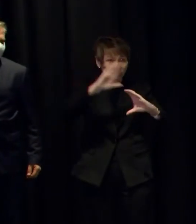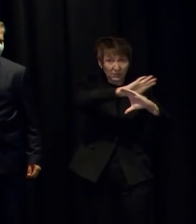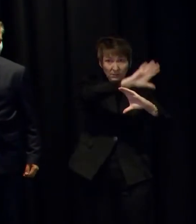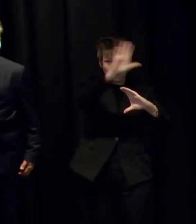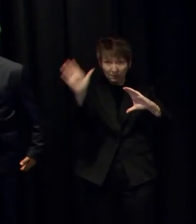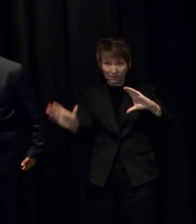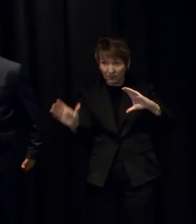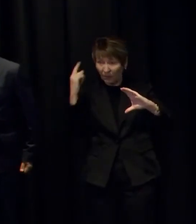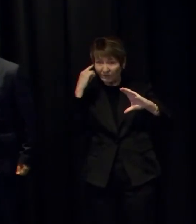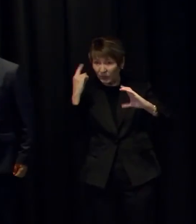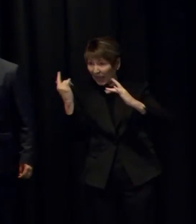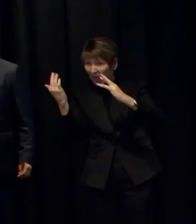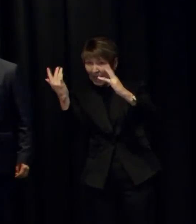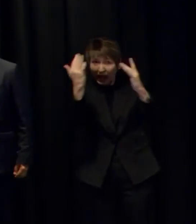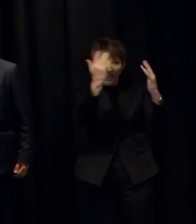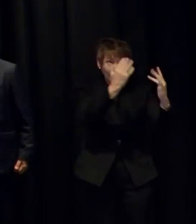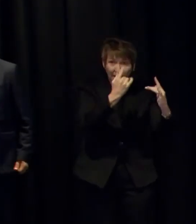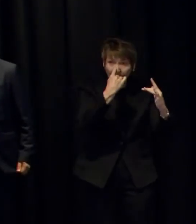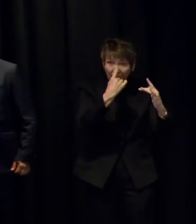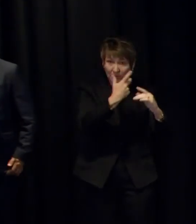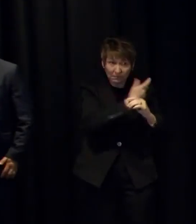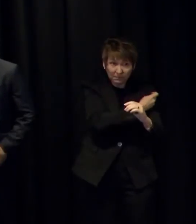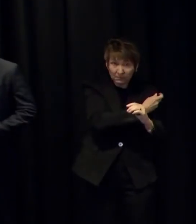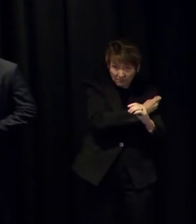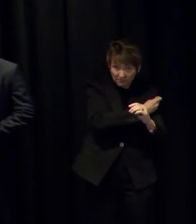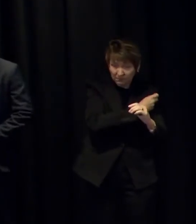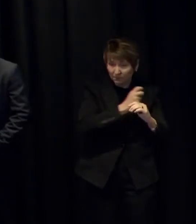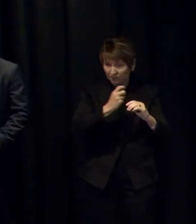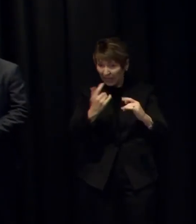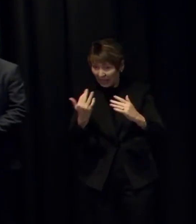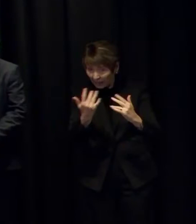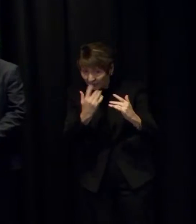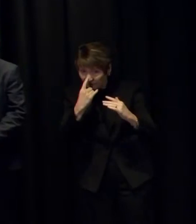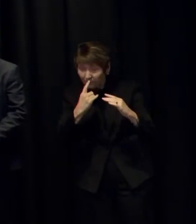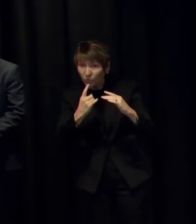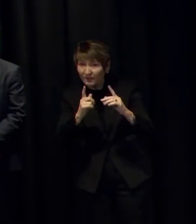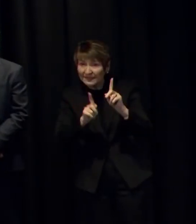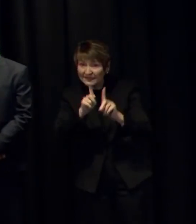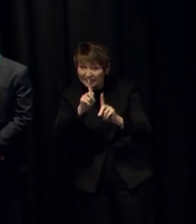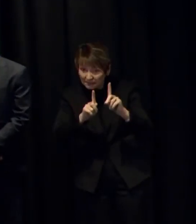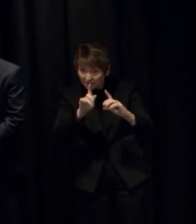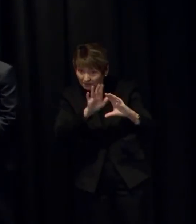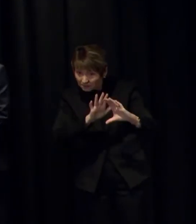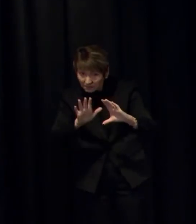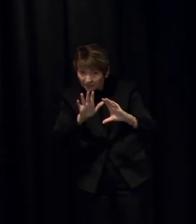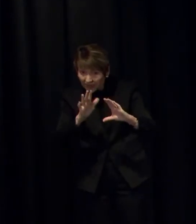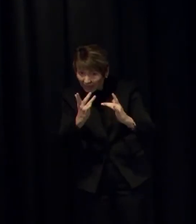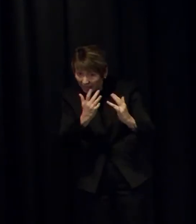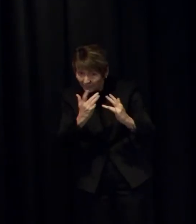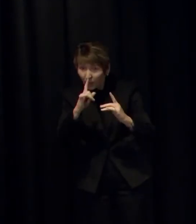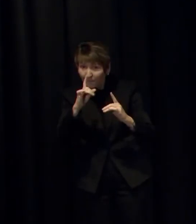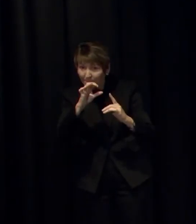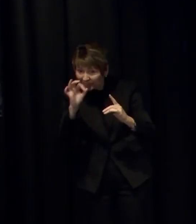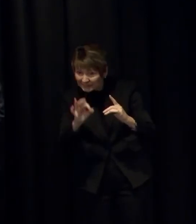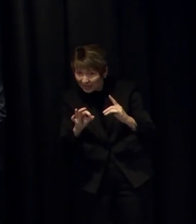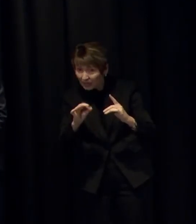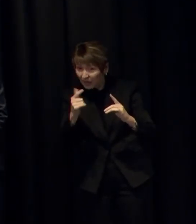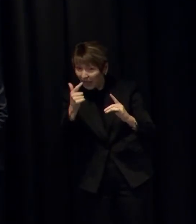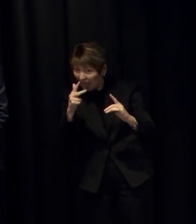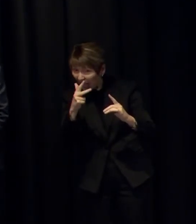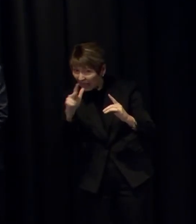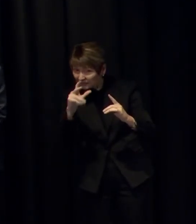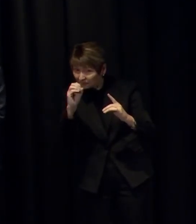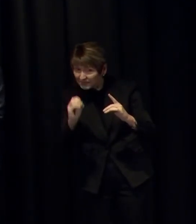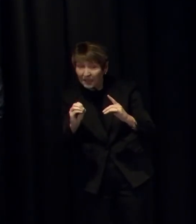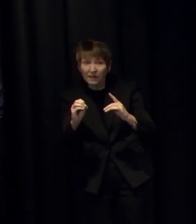up, urging them to go and bring that forward if they can, and certainly urging them to make sure that they book their appointment and turn up and be part of